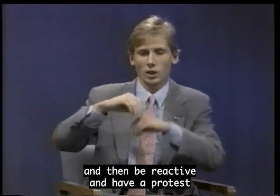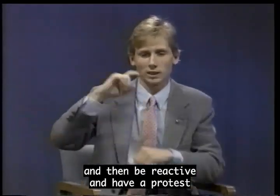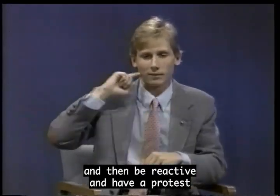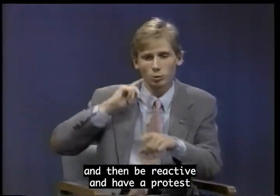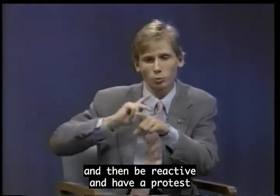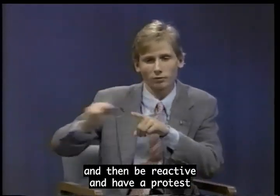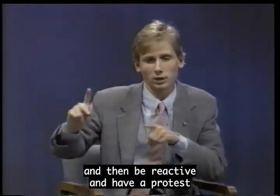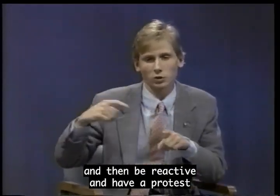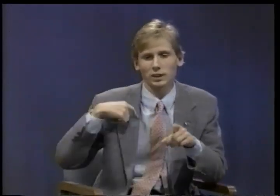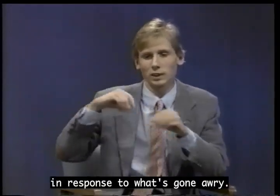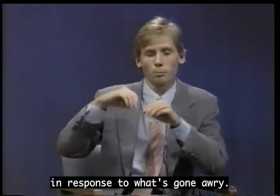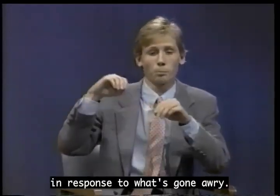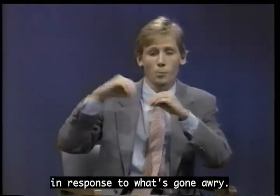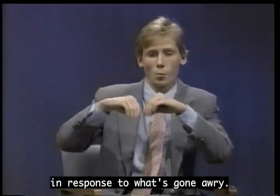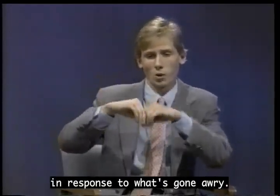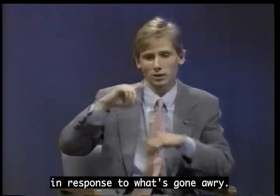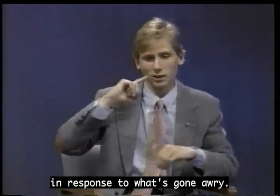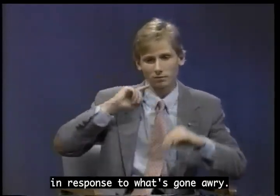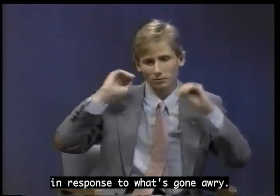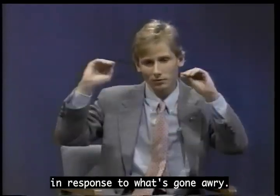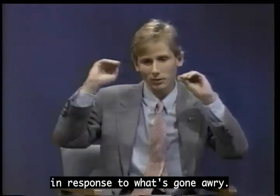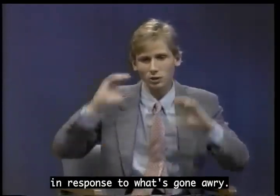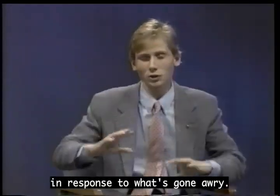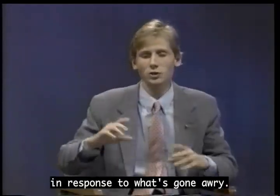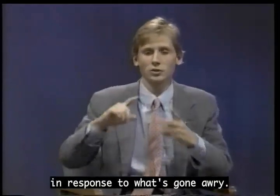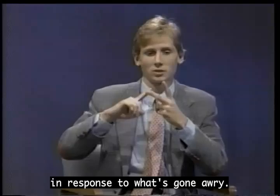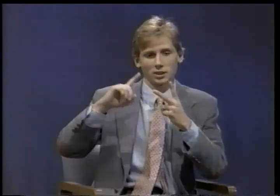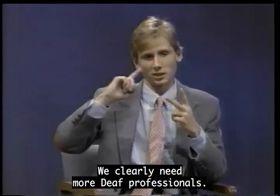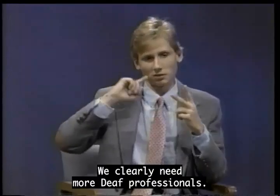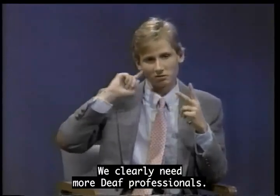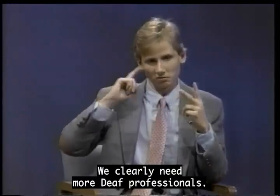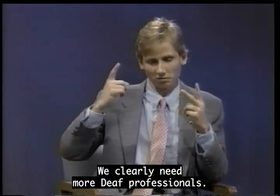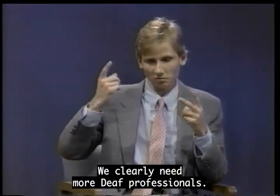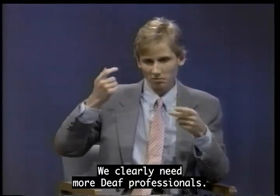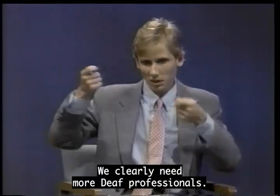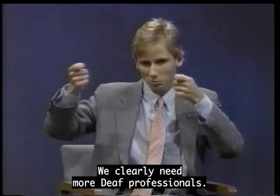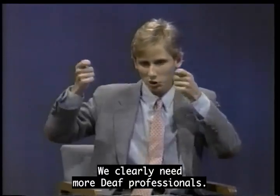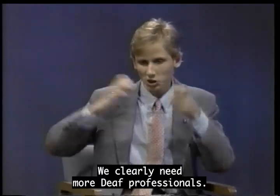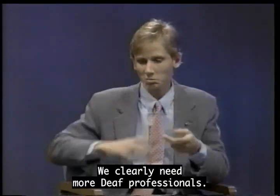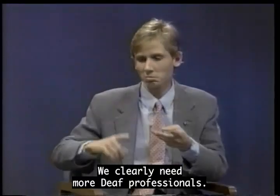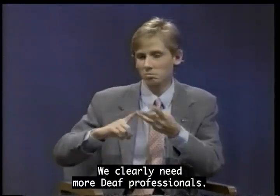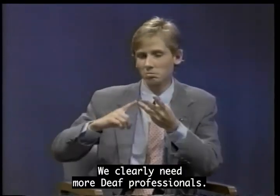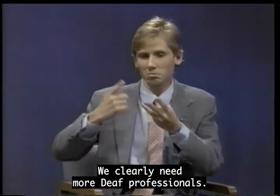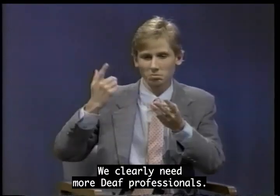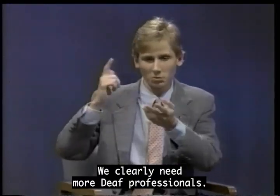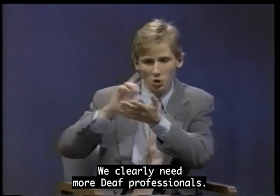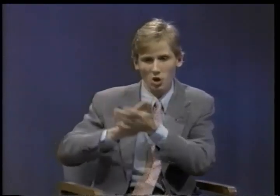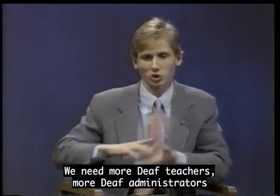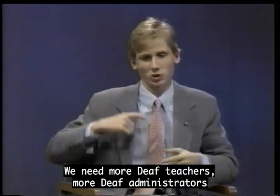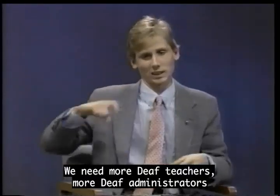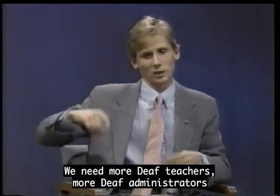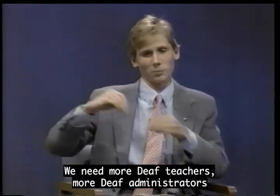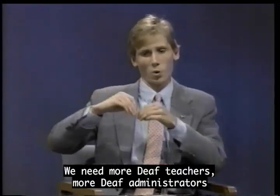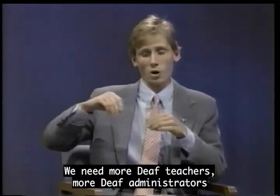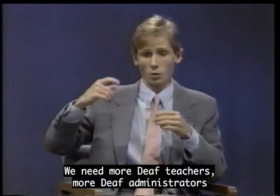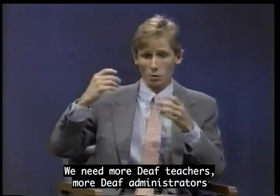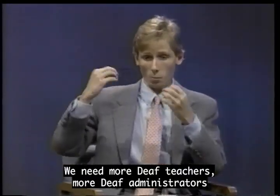awry. We clearly need more deaf professionals, we need more deaf teachers, more deaf administrators